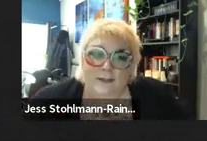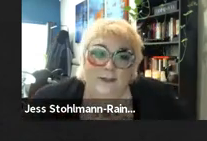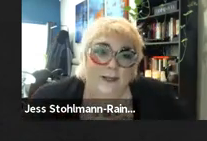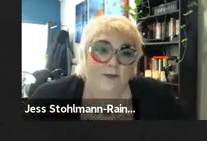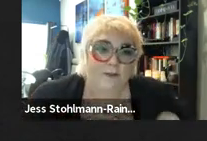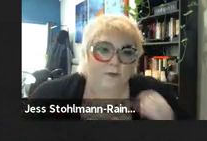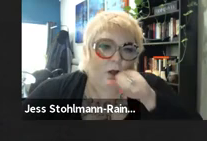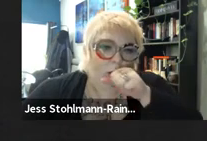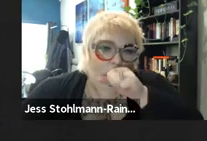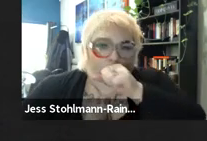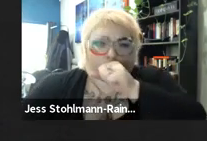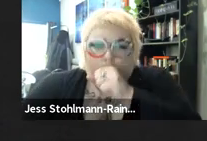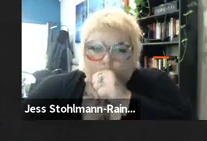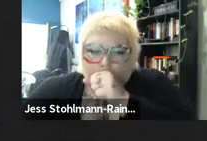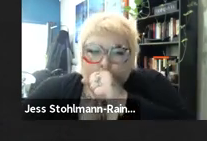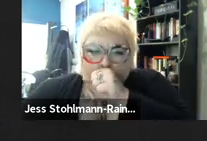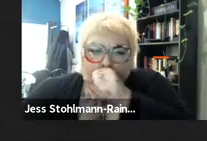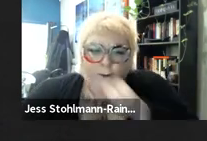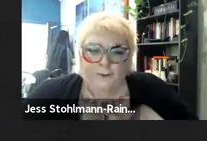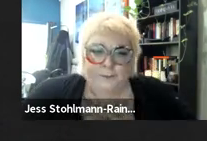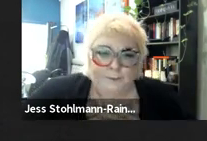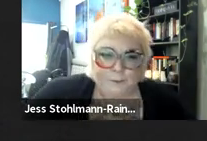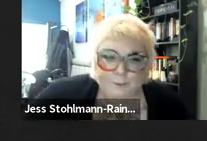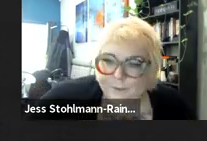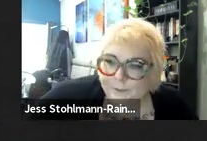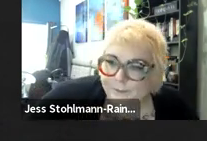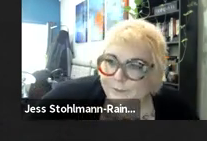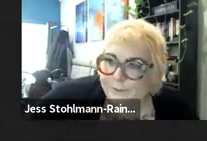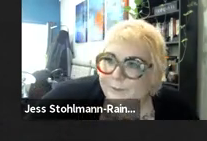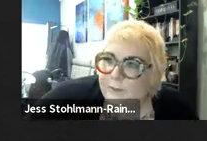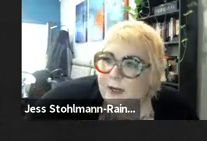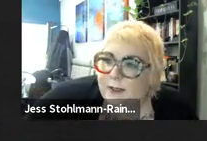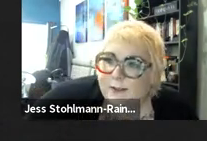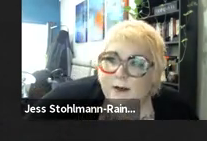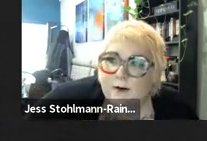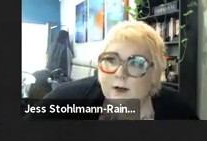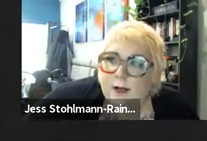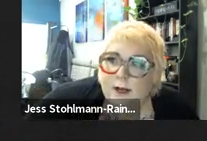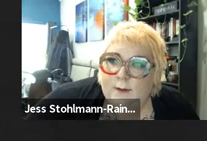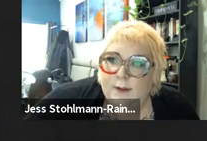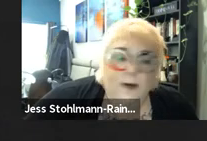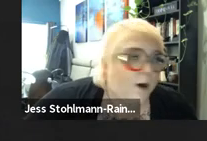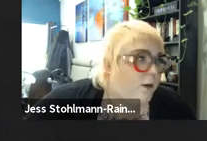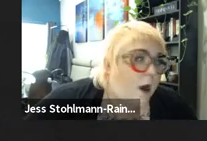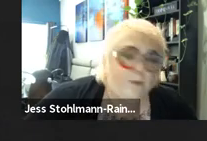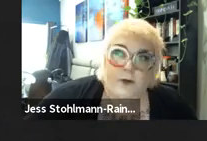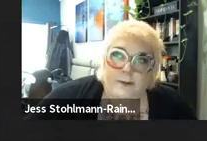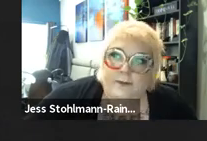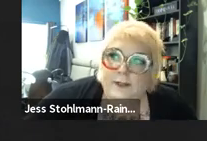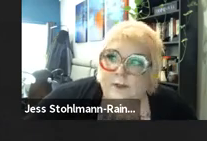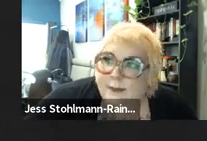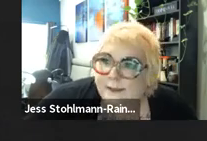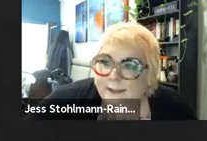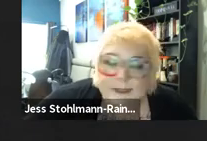9-1-1 is really useful so um there are law